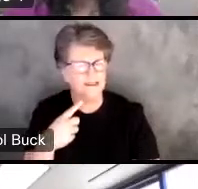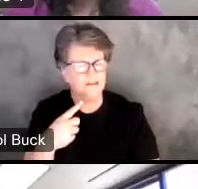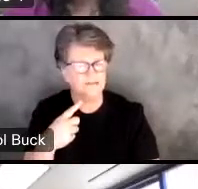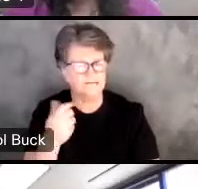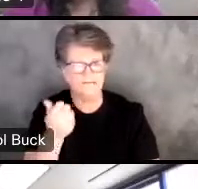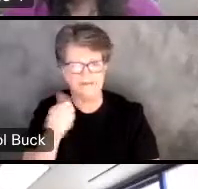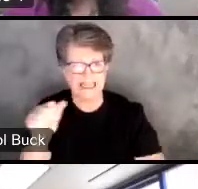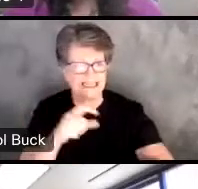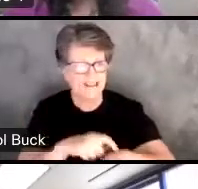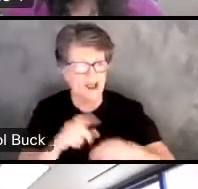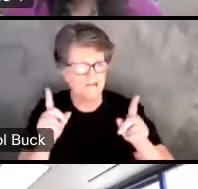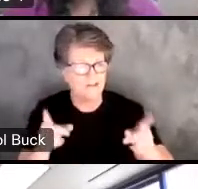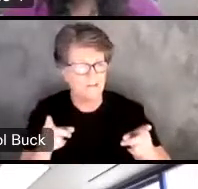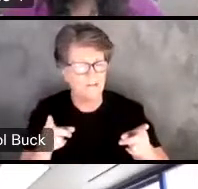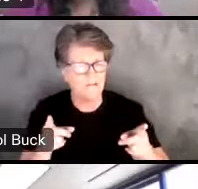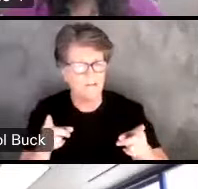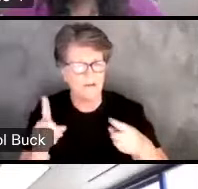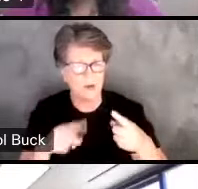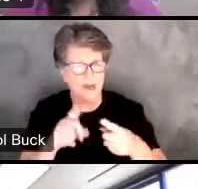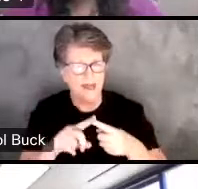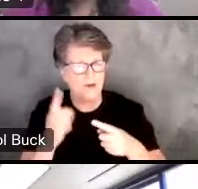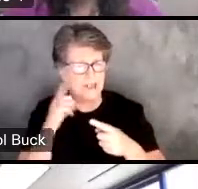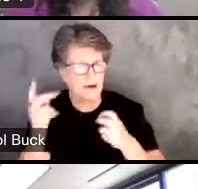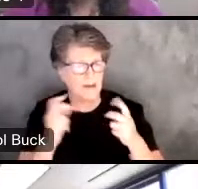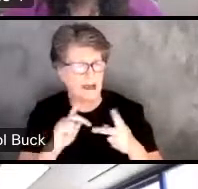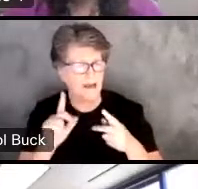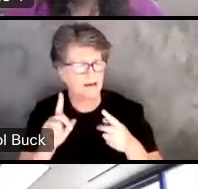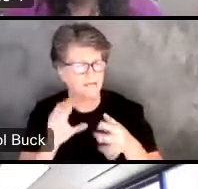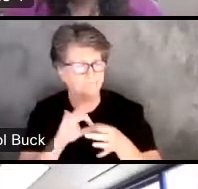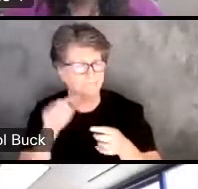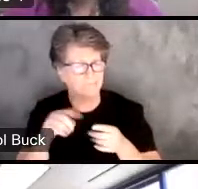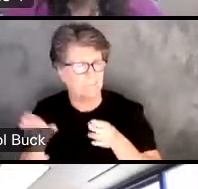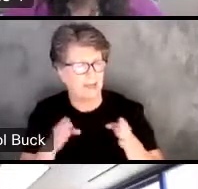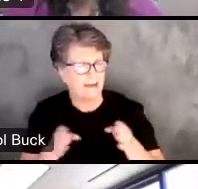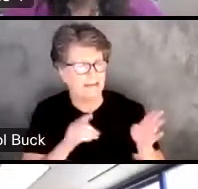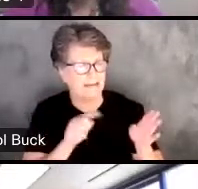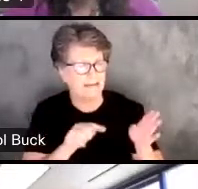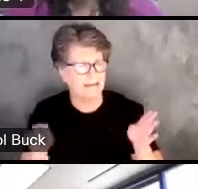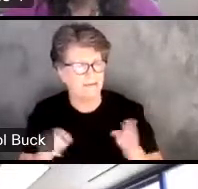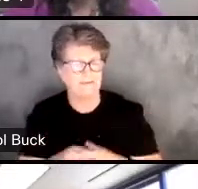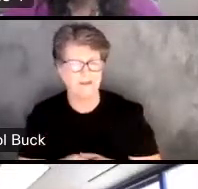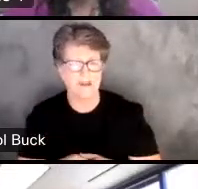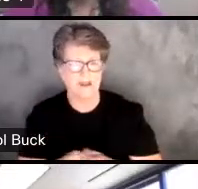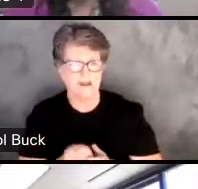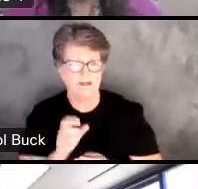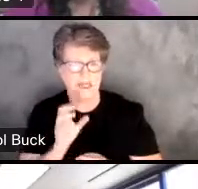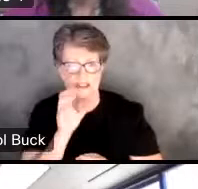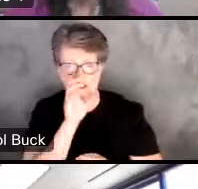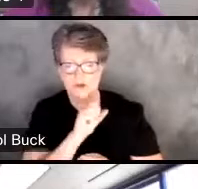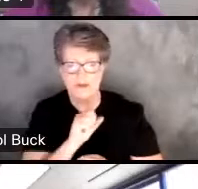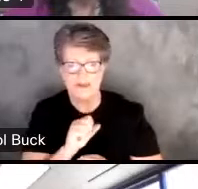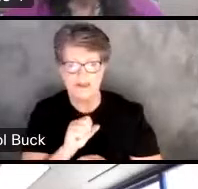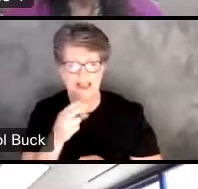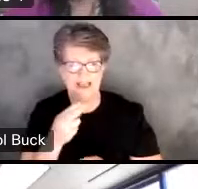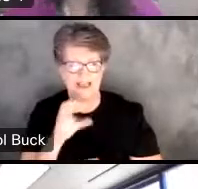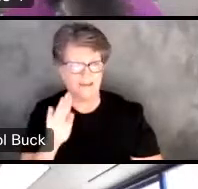any time frame on when we'll be hearing back about our plans? I'm assuming those are the